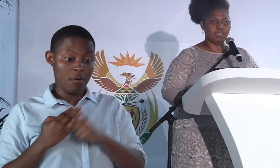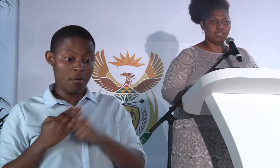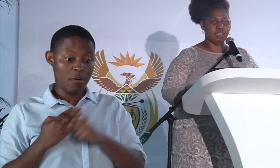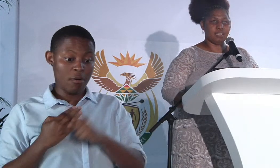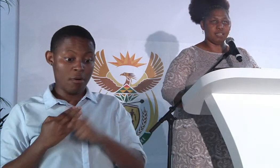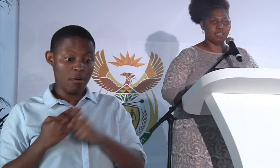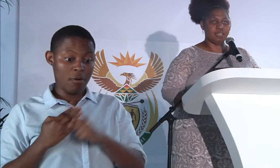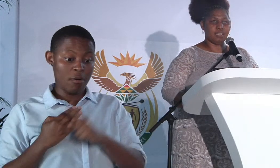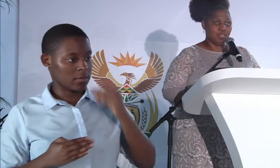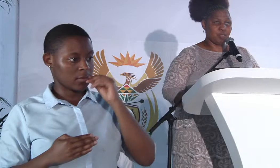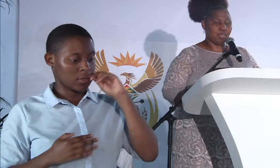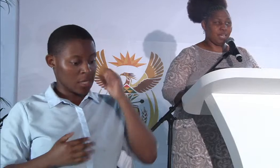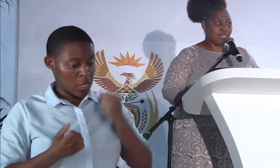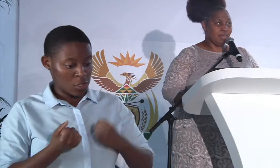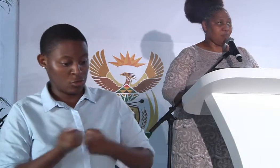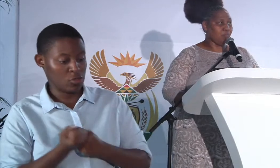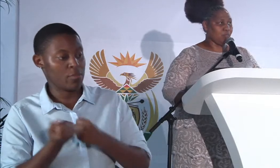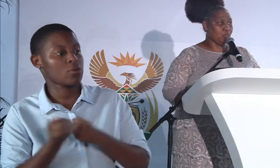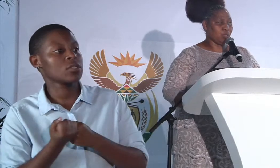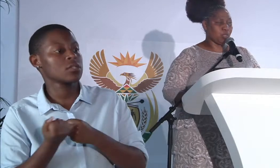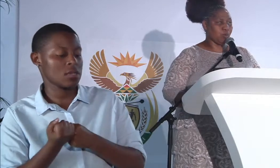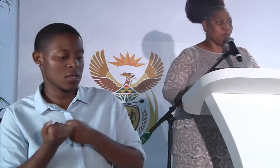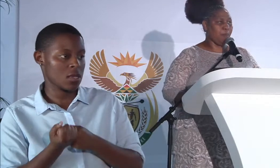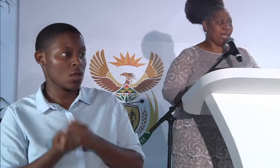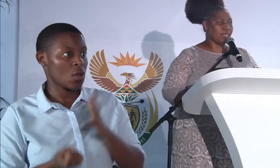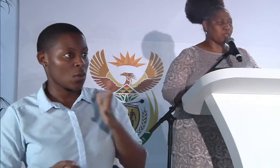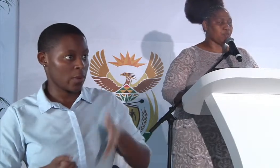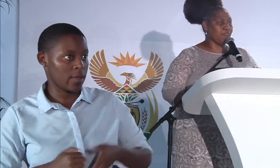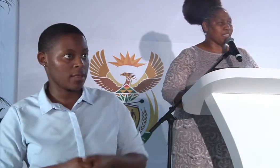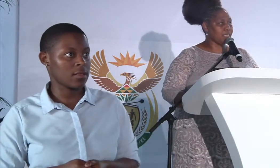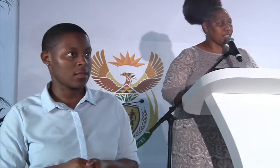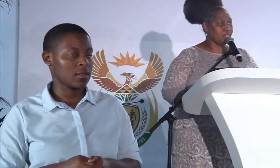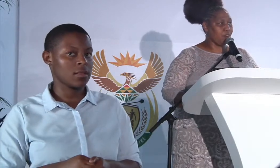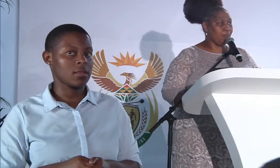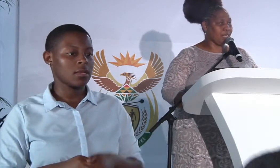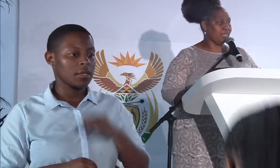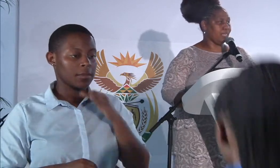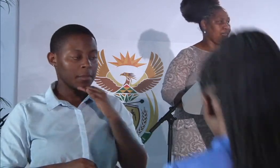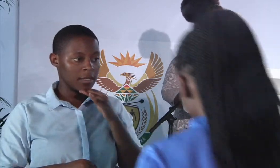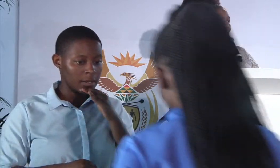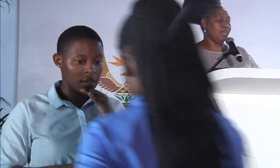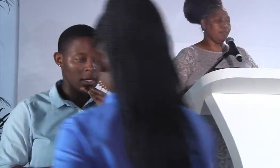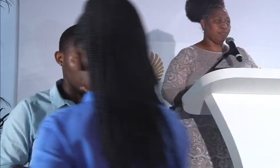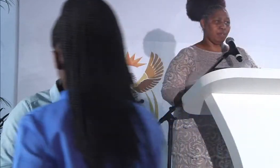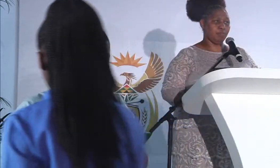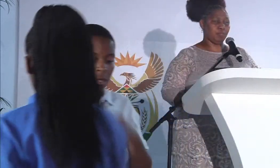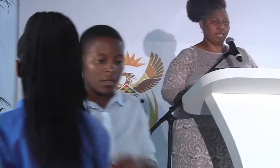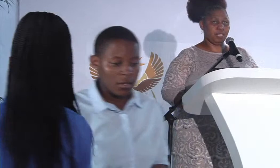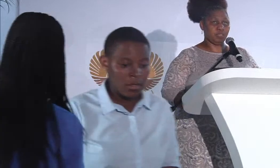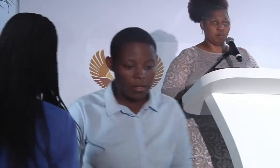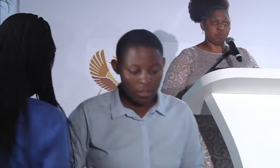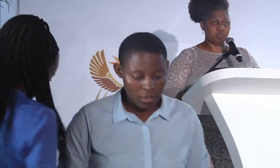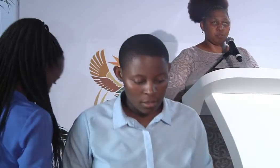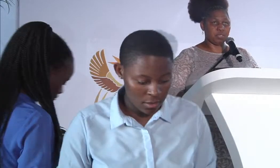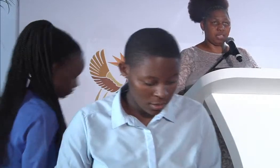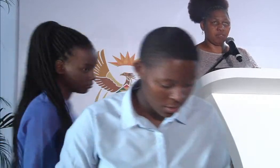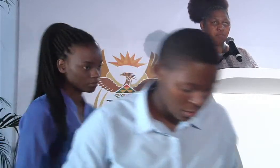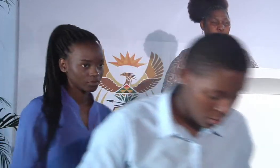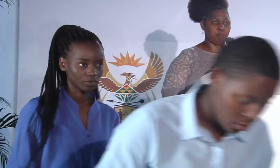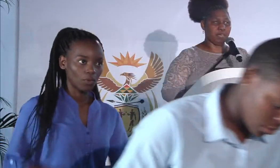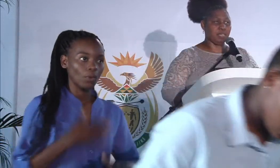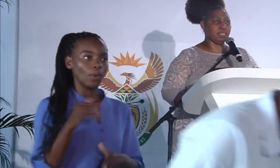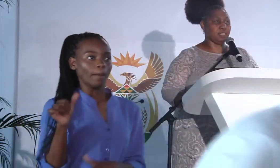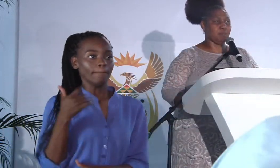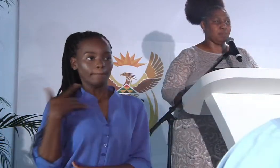ama boys, to get them to go back to functioning normally and for them to get the jobs. So we thank you for